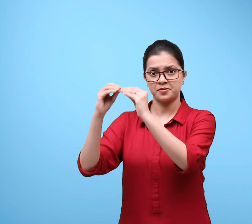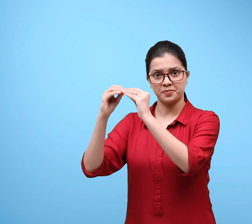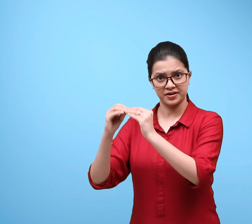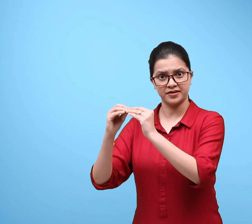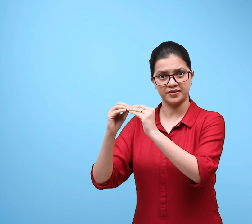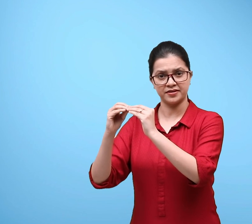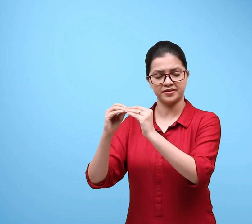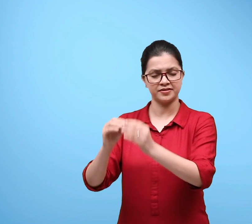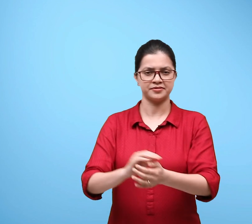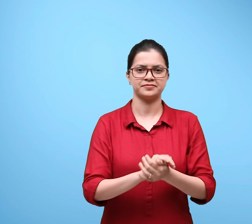B.